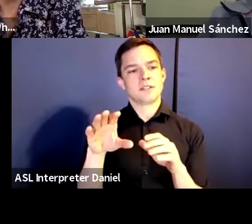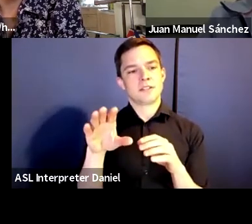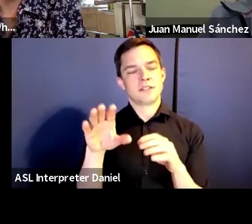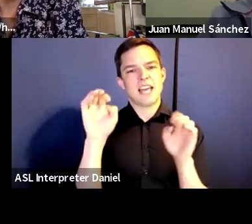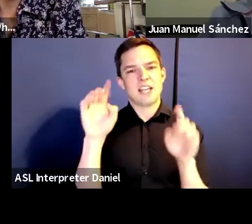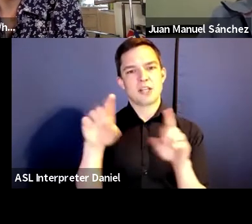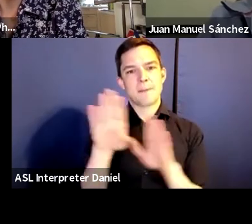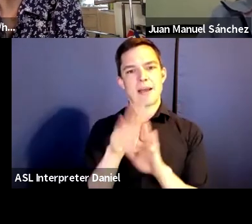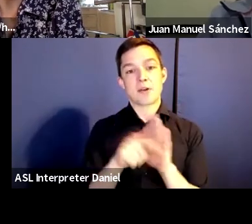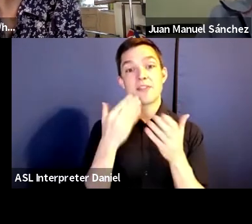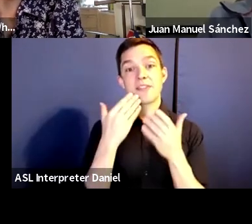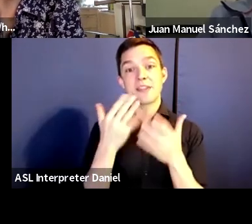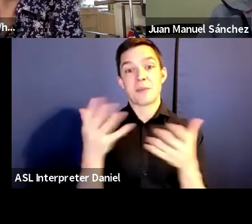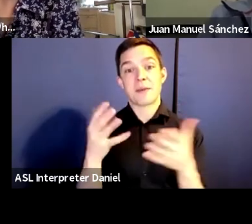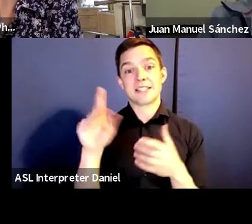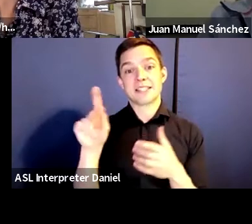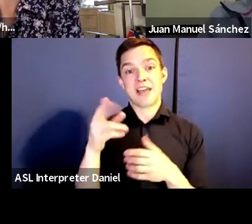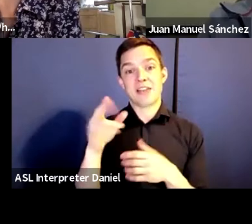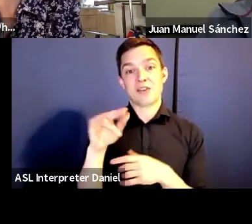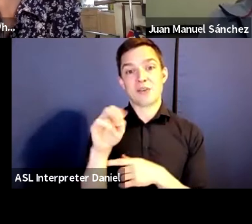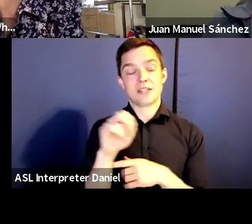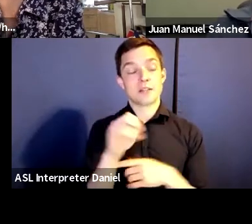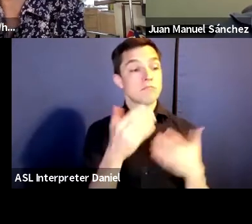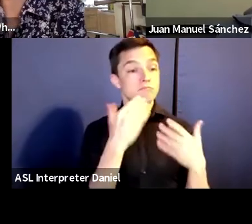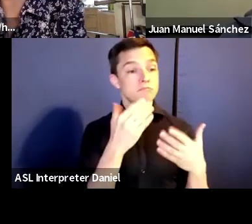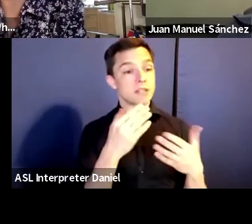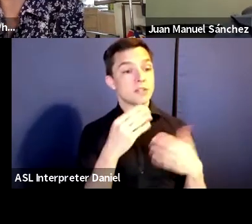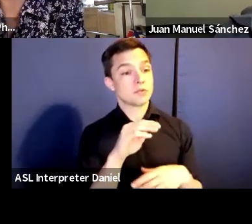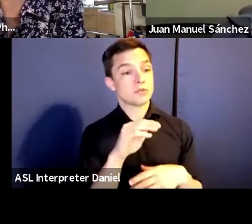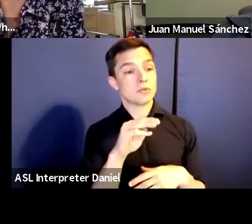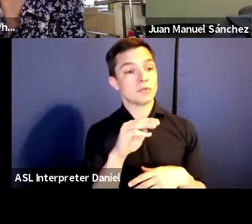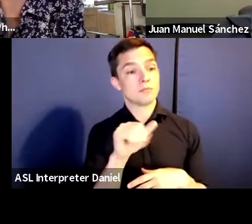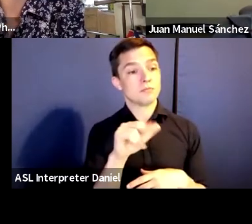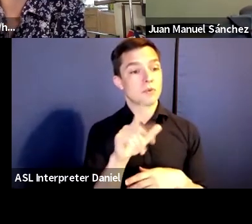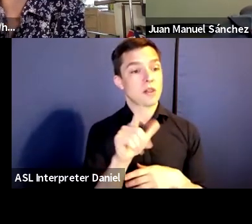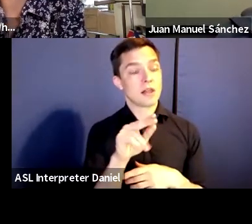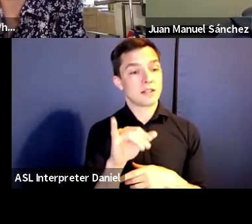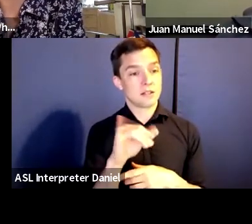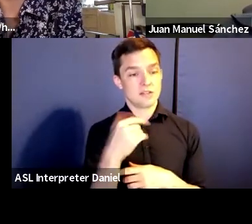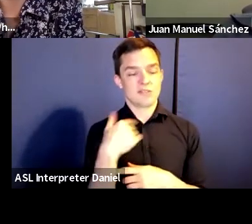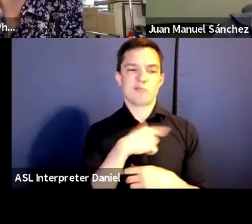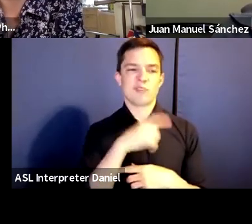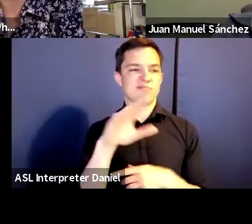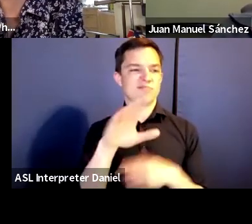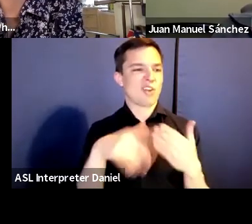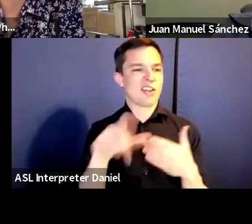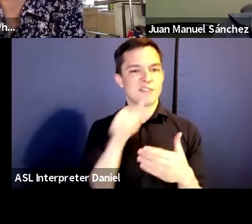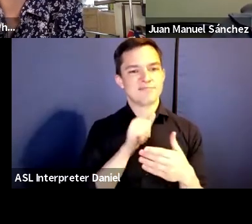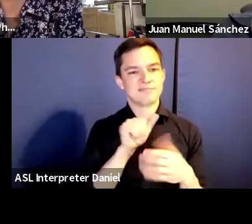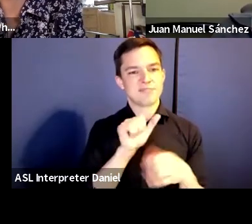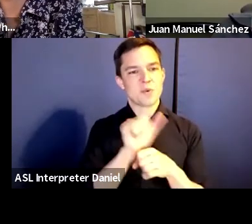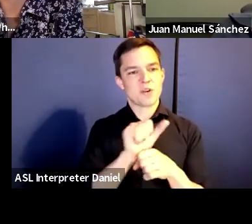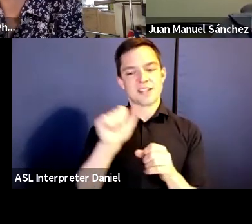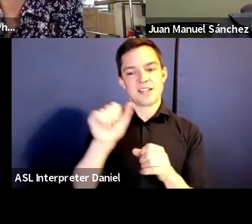Katherine. Thanks, Milana. Yeah, we all have to work within the environment that we live in and try to make